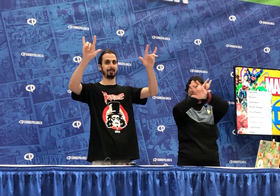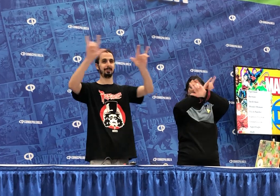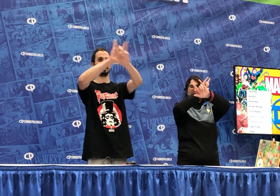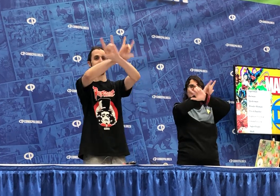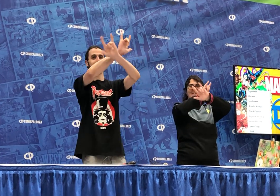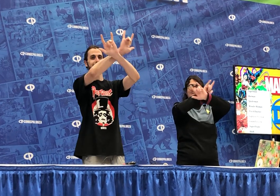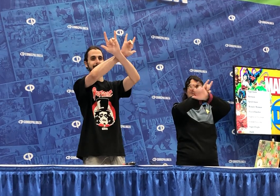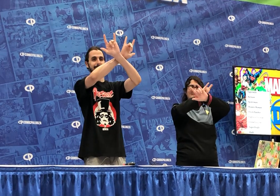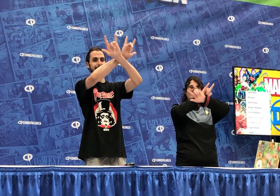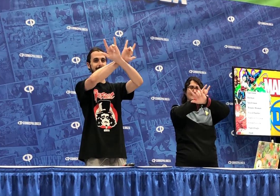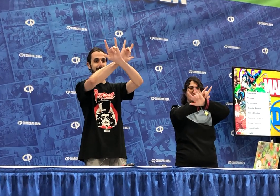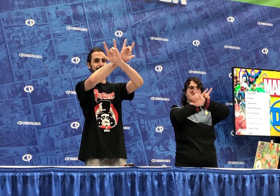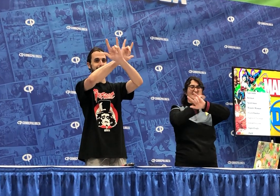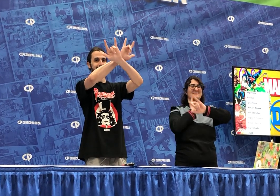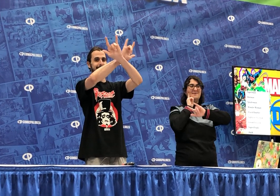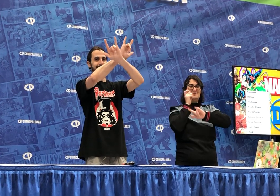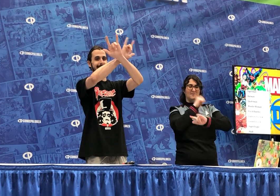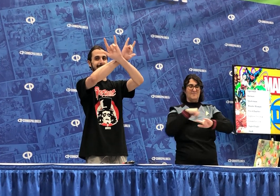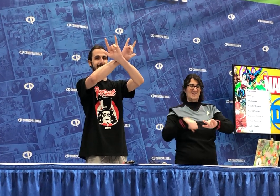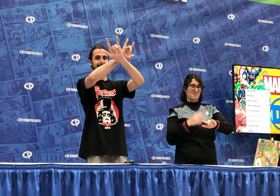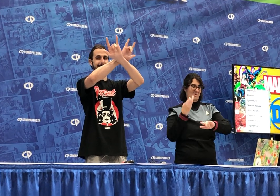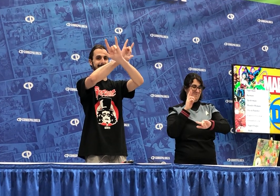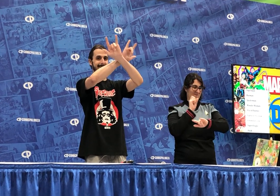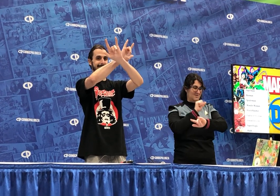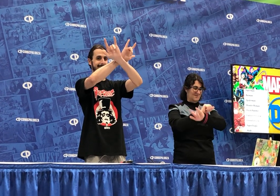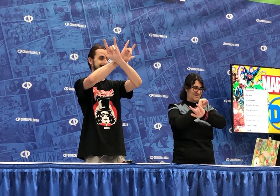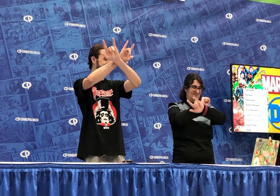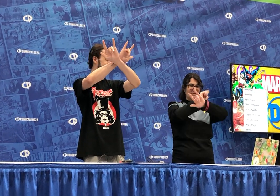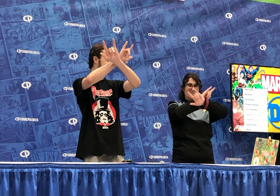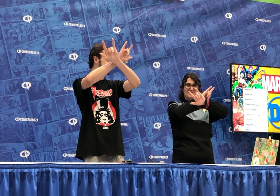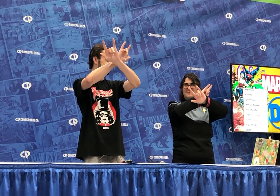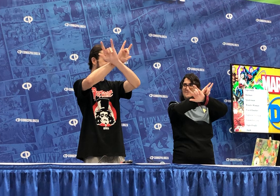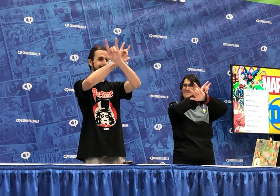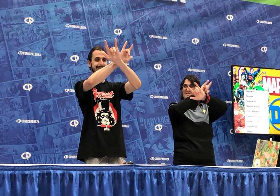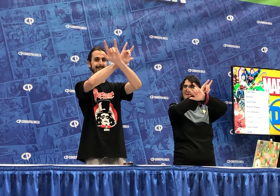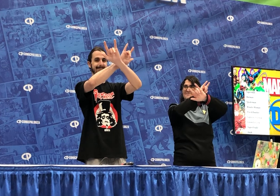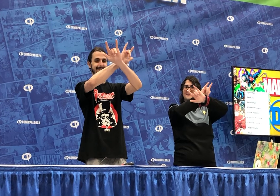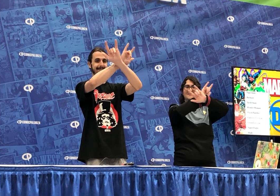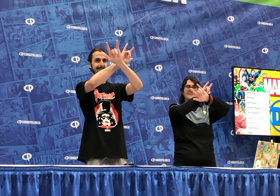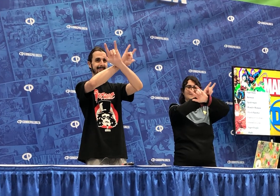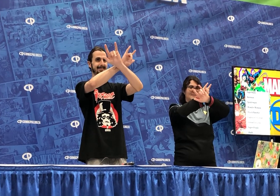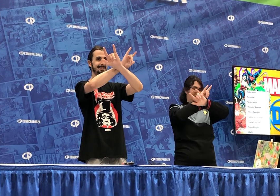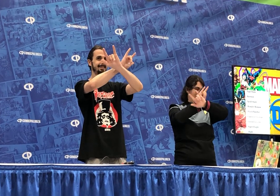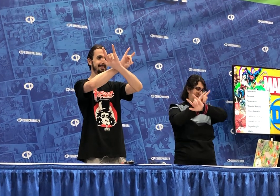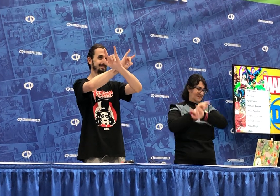Super Deafy, he's a deaf character, he's a deaf superhero. Super Deafy.